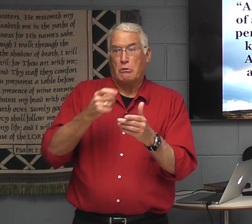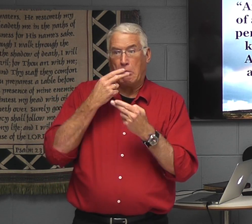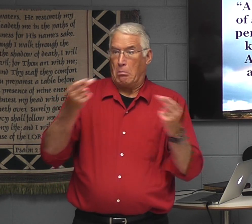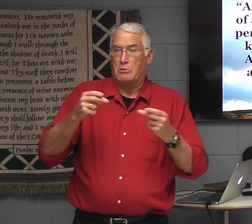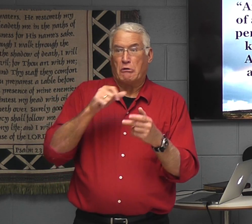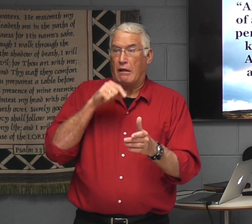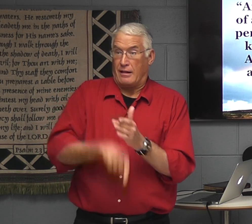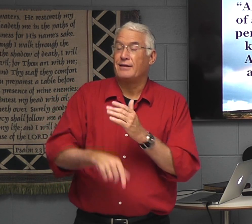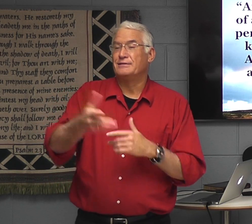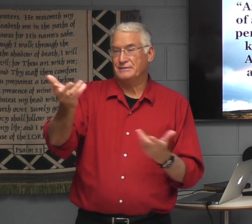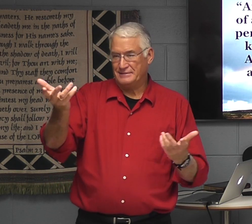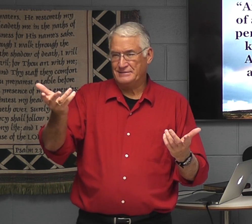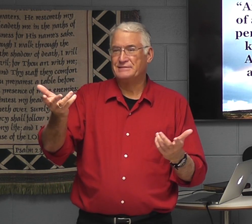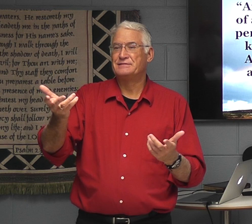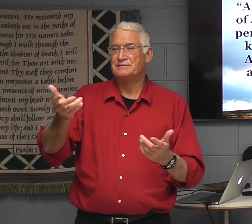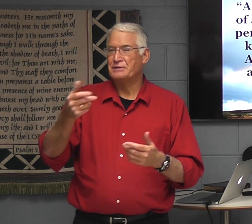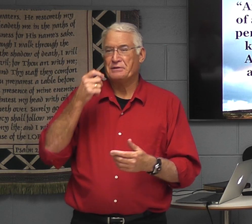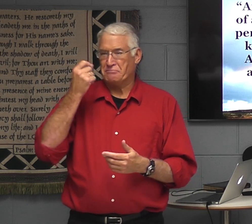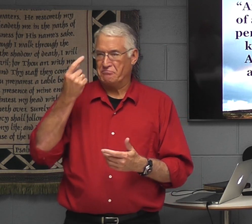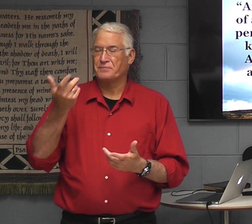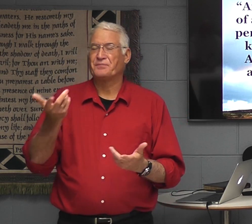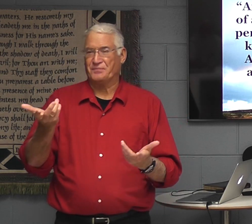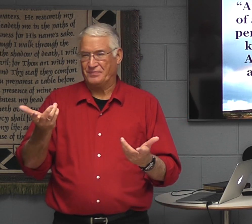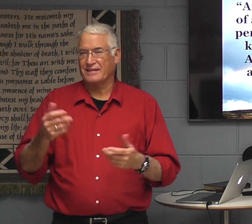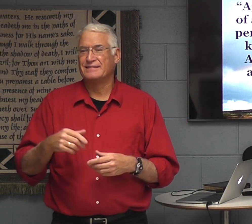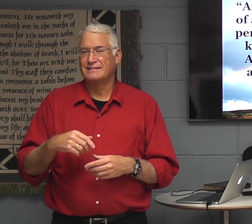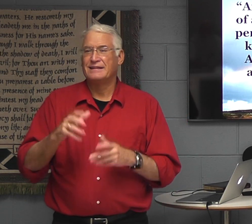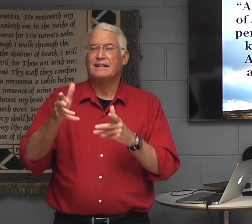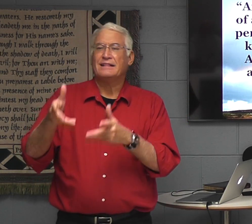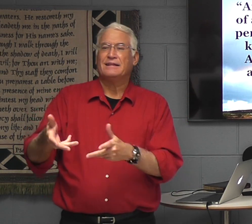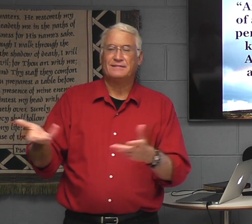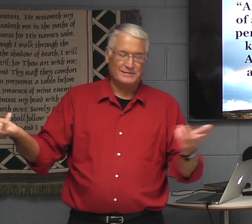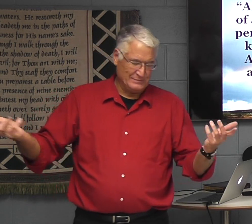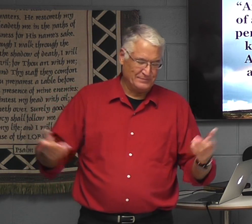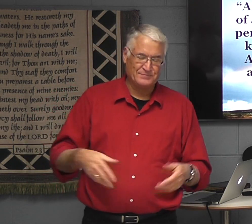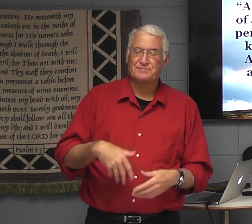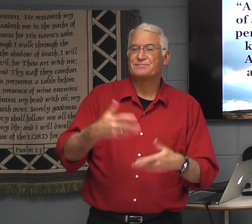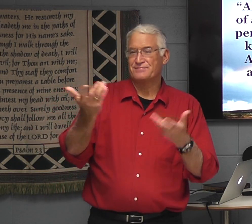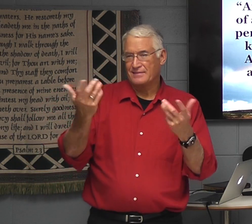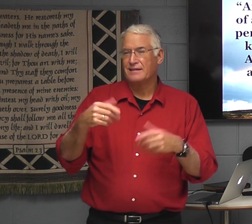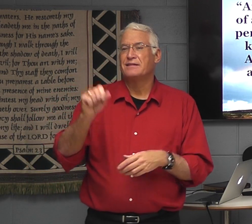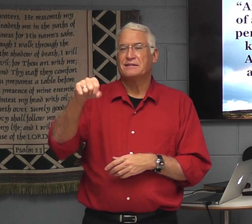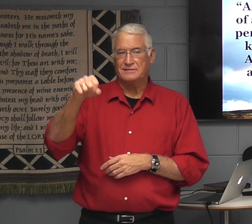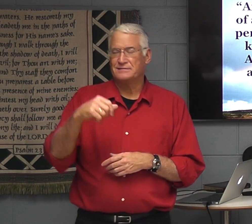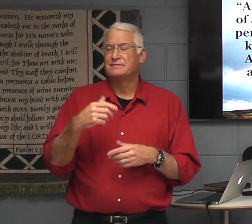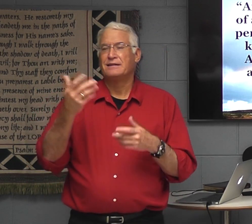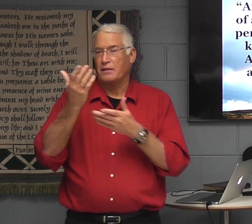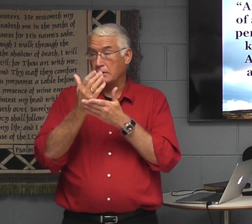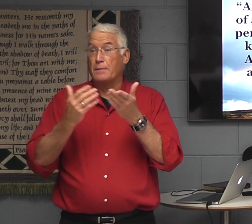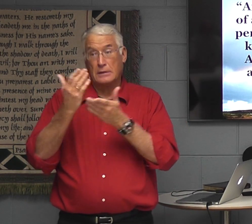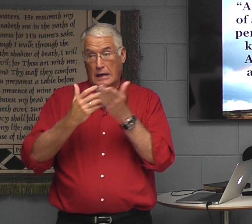Now people are against SeaWorld because they don't believe that they should have killed the orca. I think they should have just left